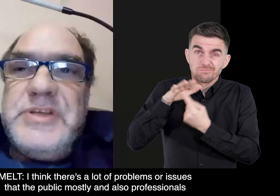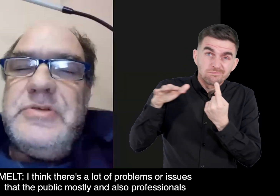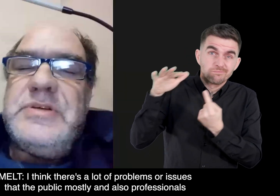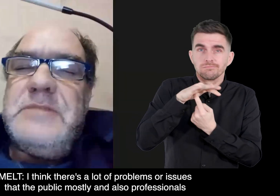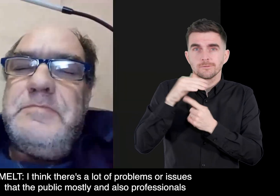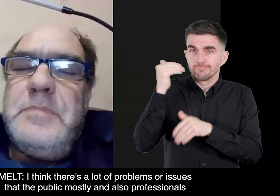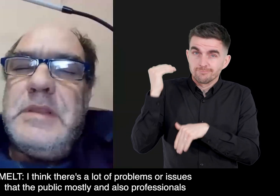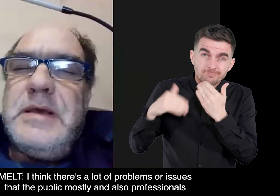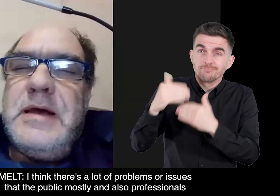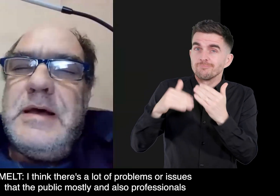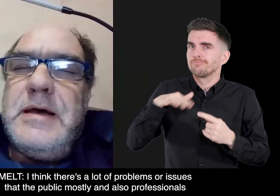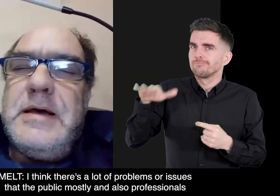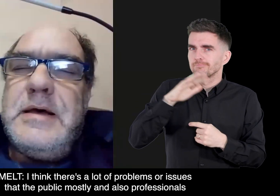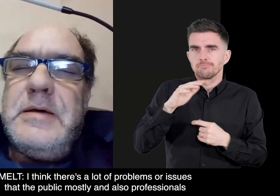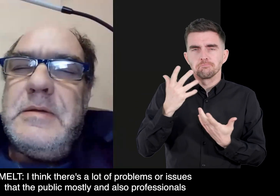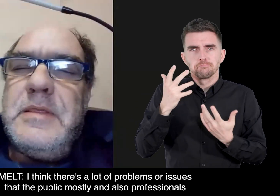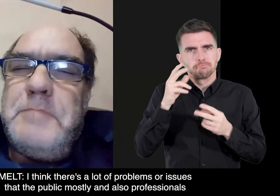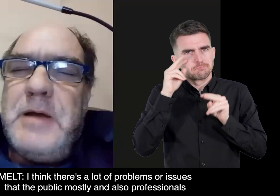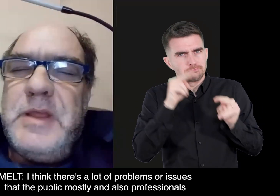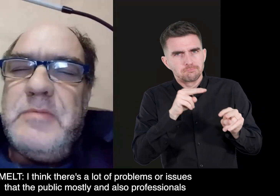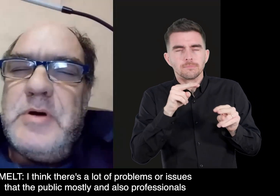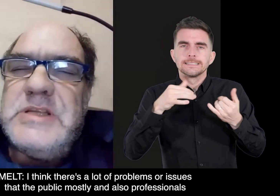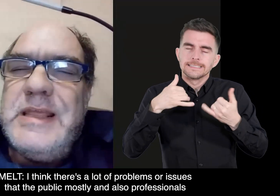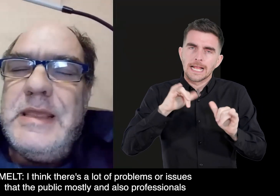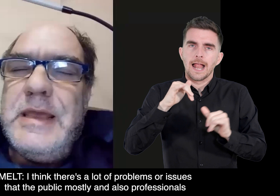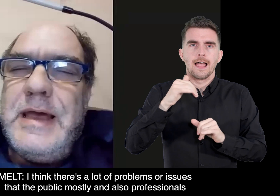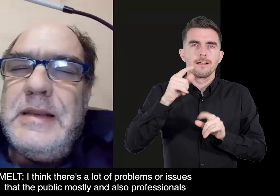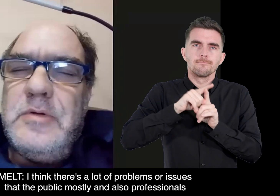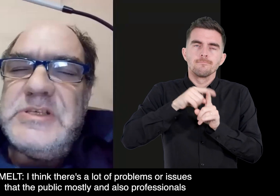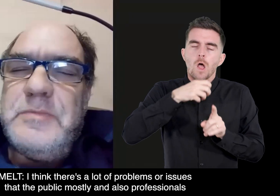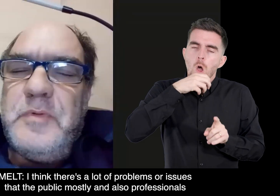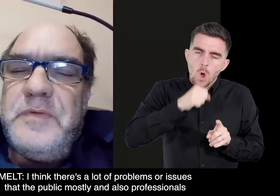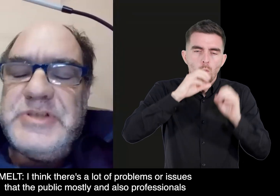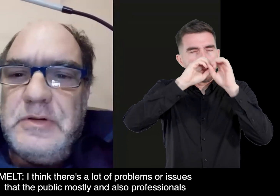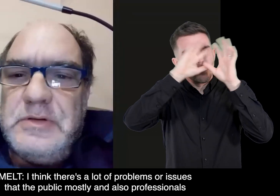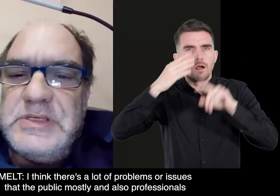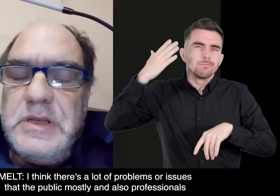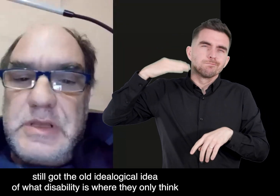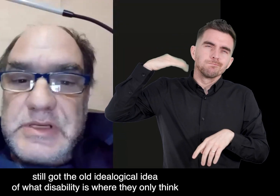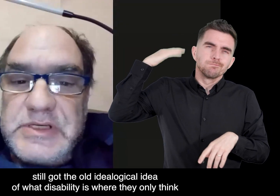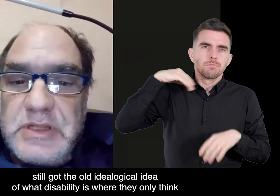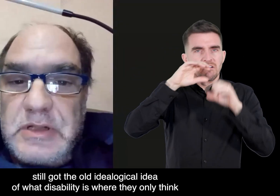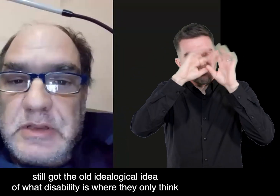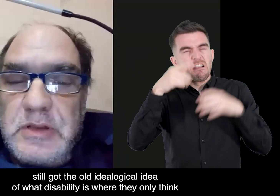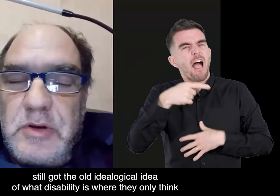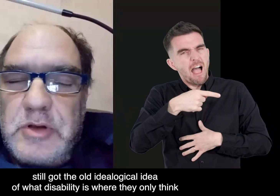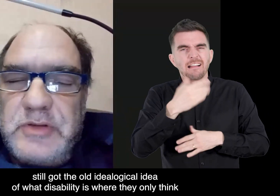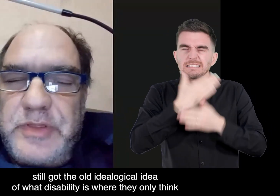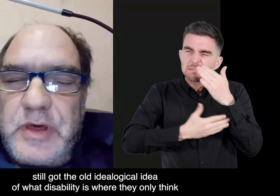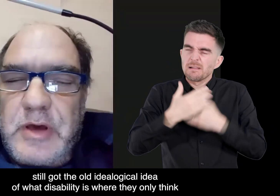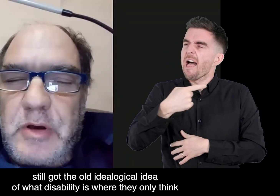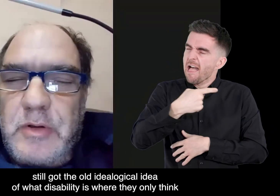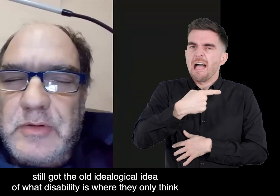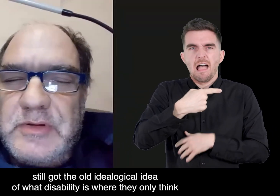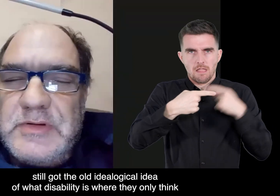or issues that the public mostly and also professionals still got